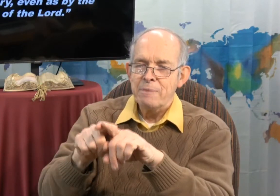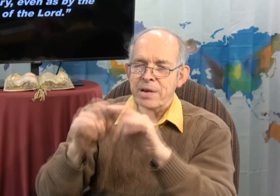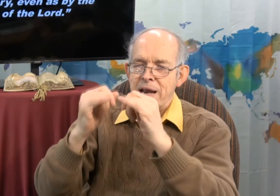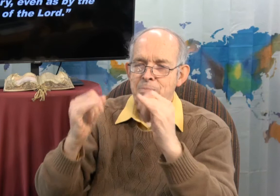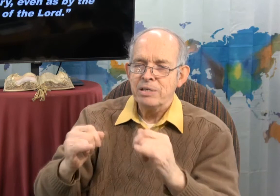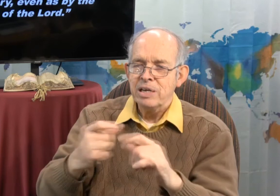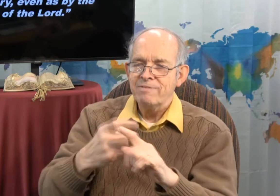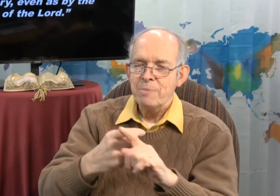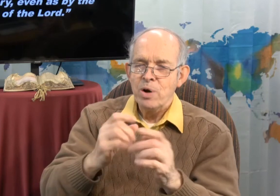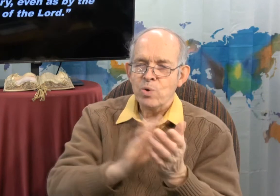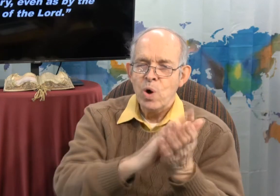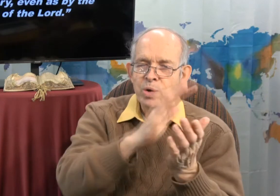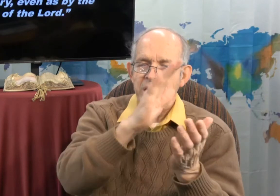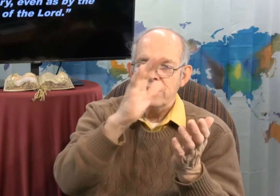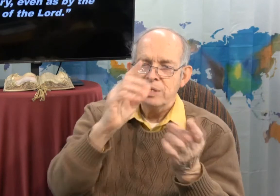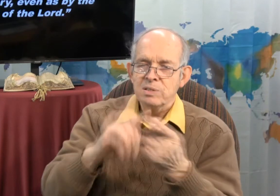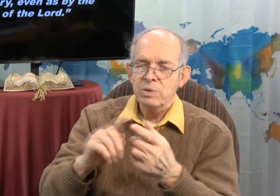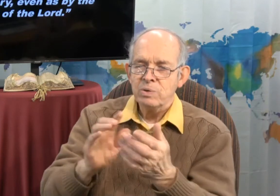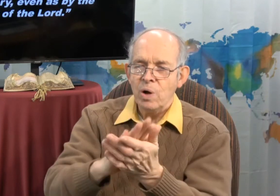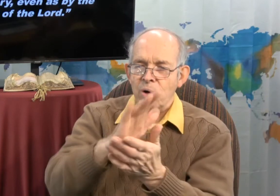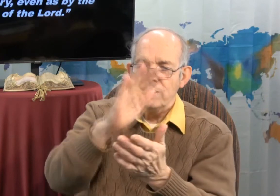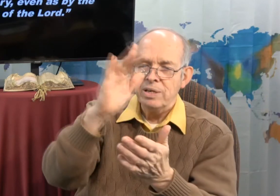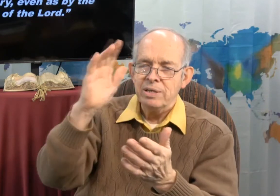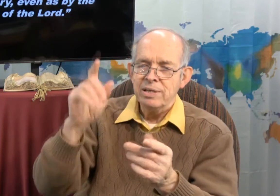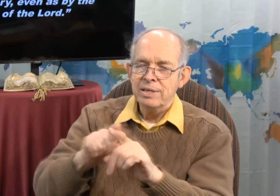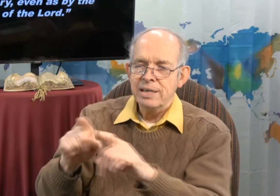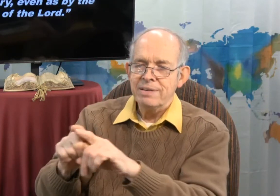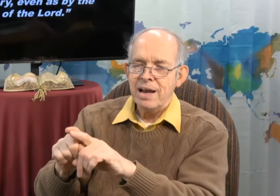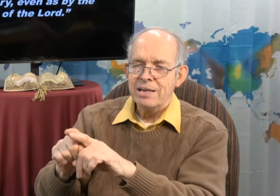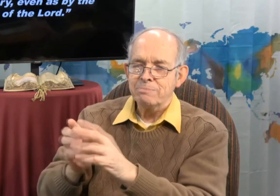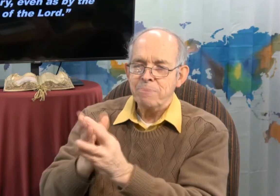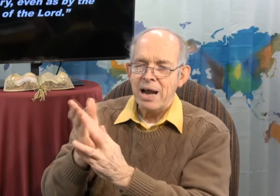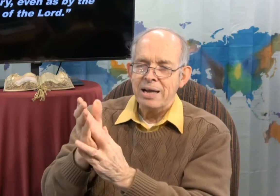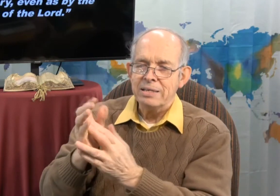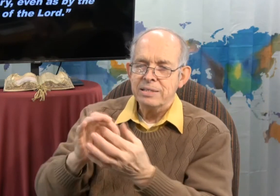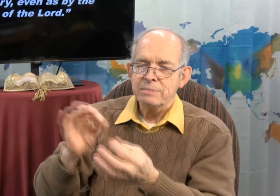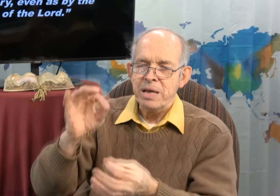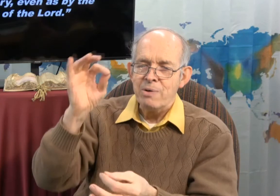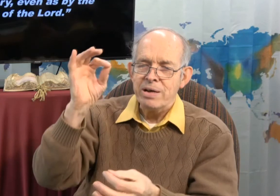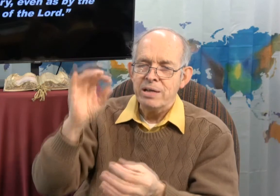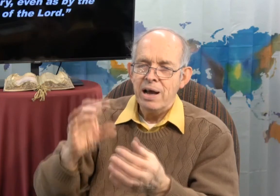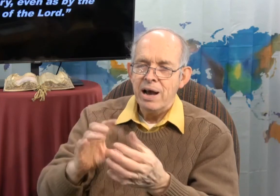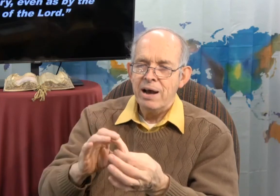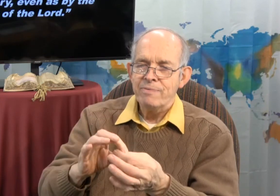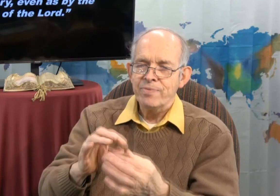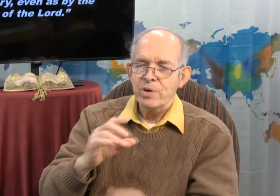shame, amen, glory, be glory, even as by the Spirit of the